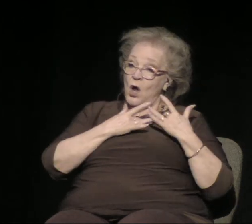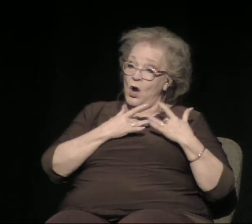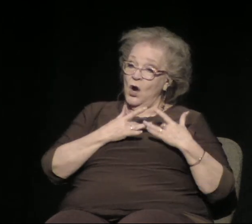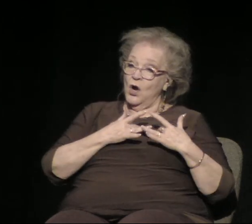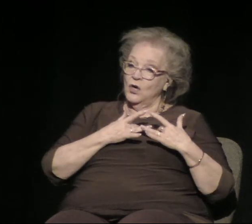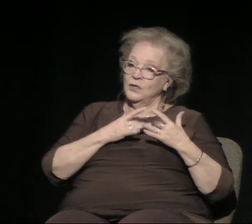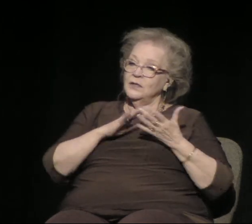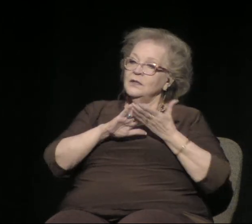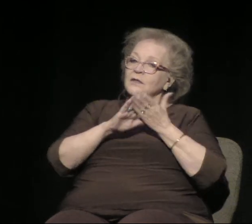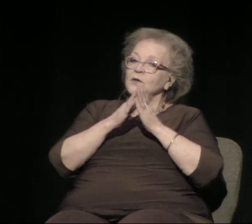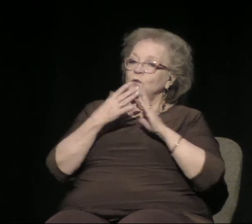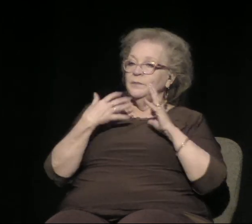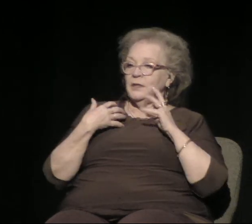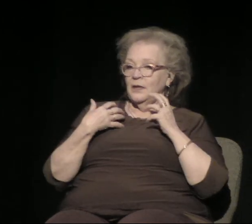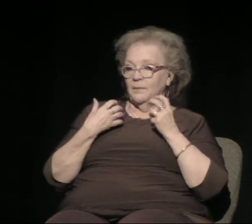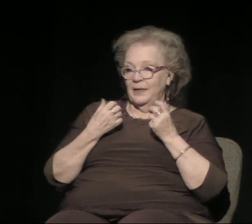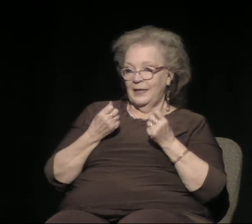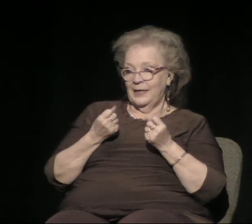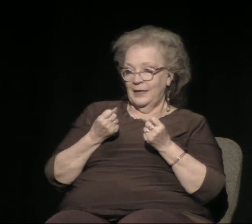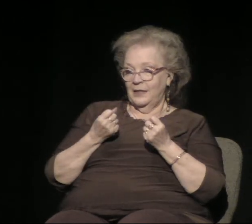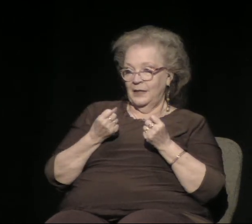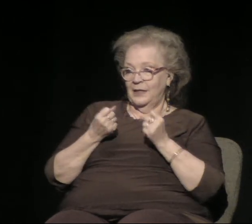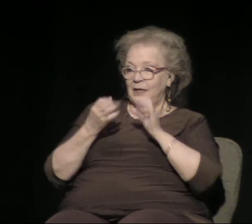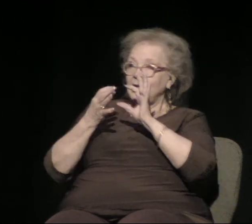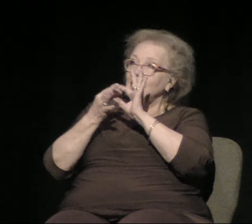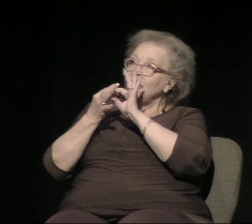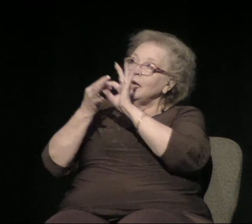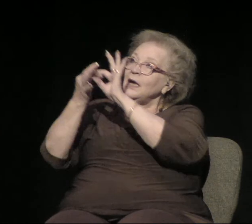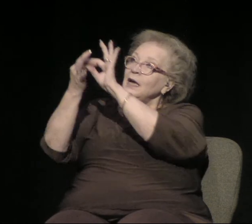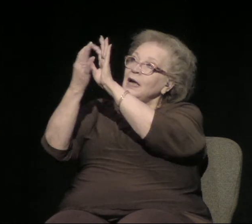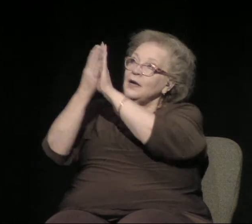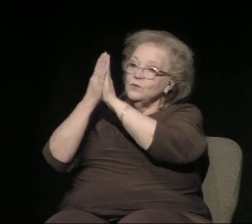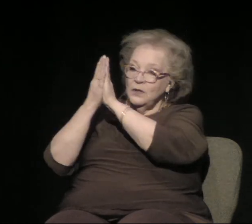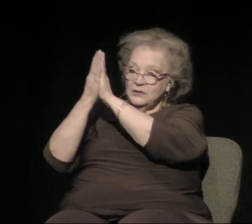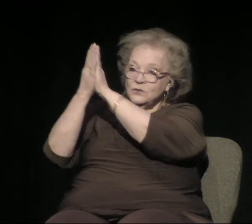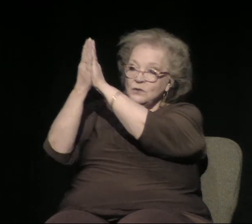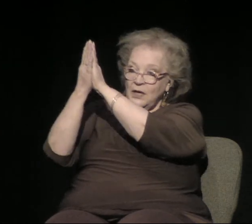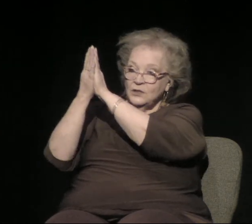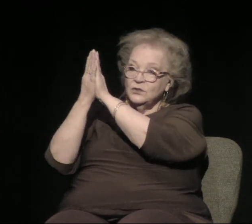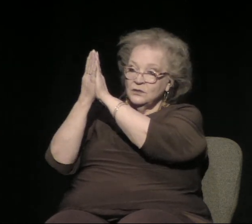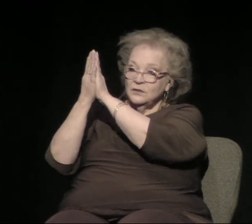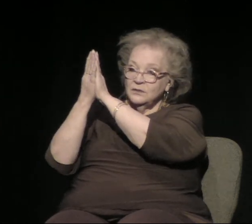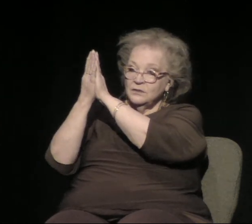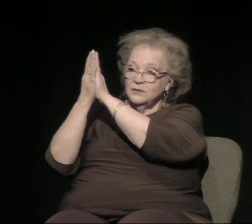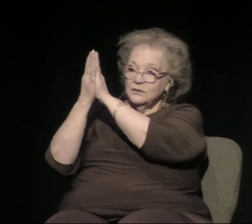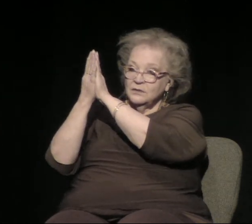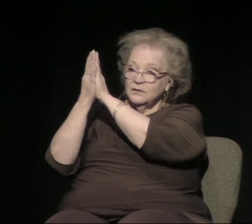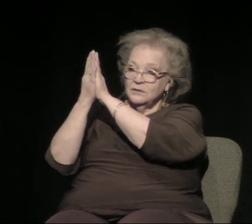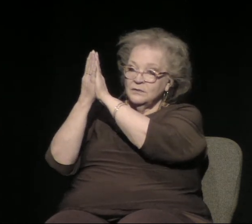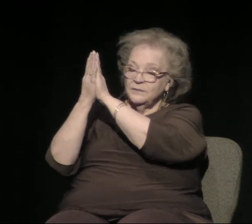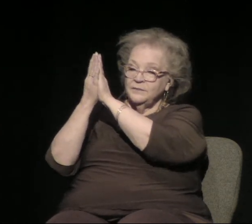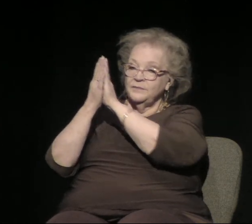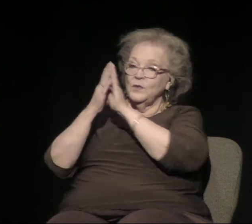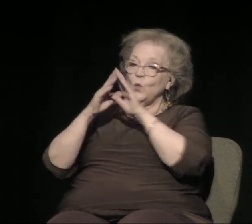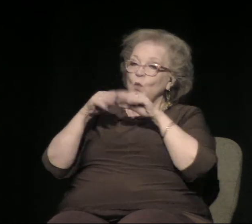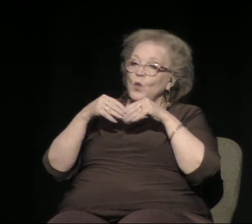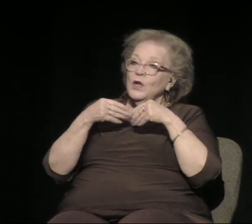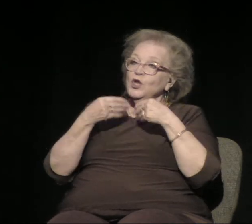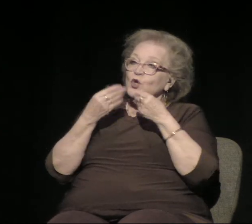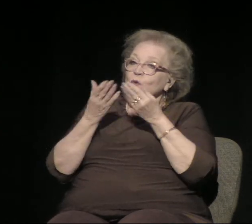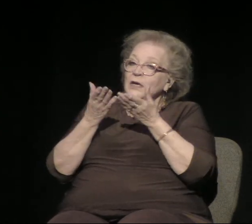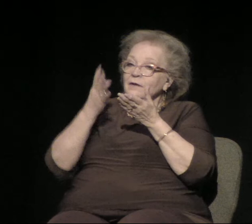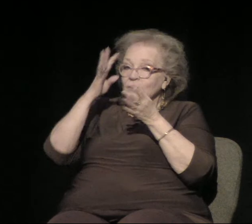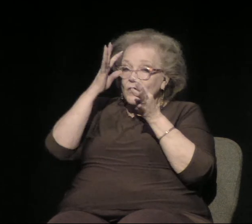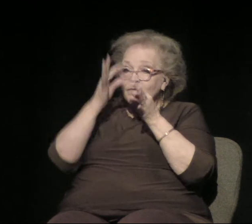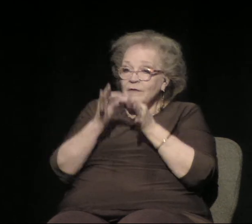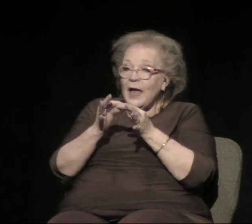there's healing and restoration. Now, let me be clear. When you place your faith in Christ and